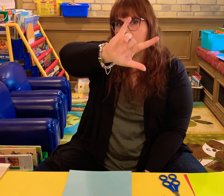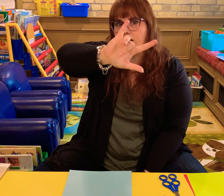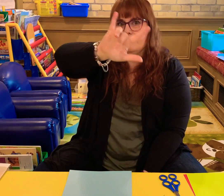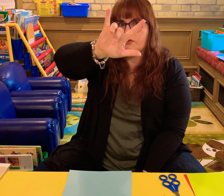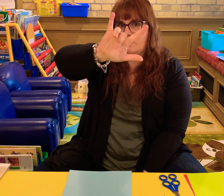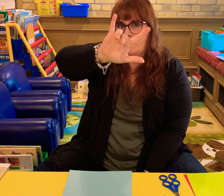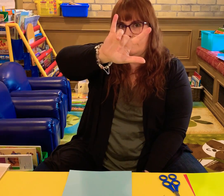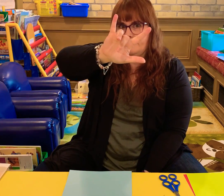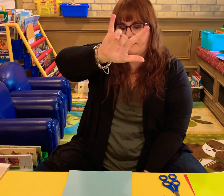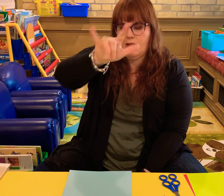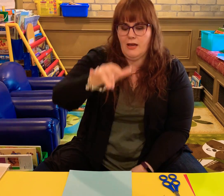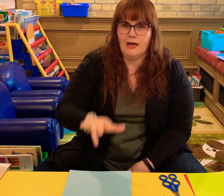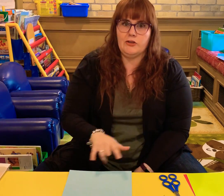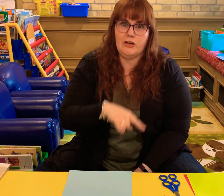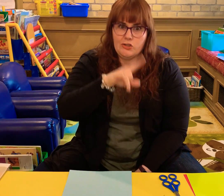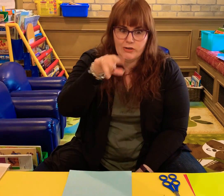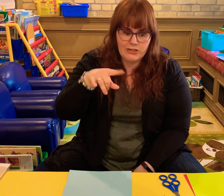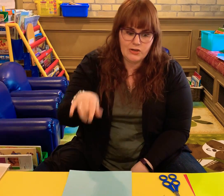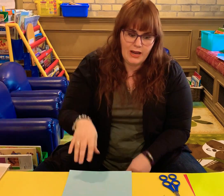love you sign. And you're going to trace your hand.